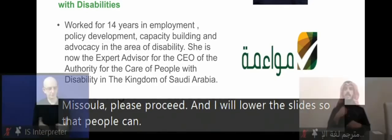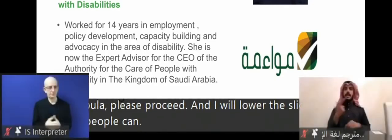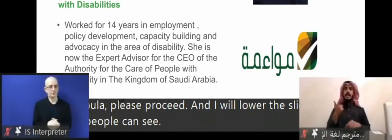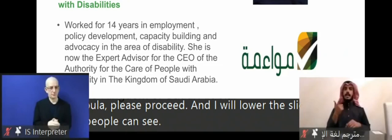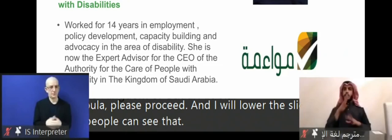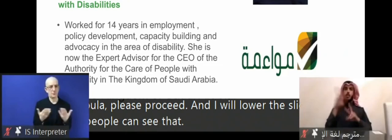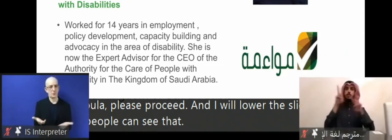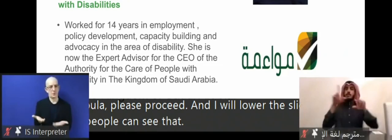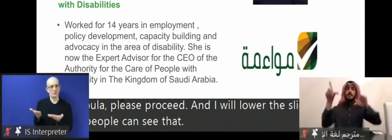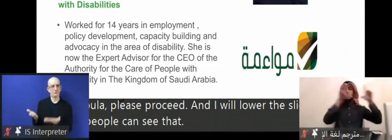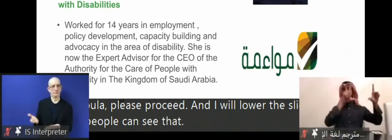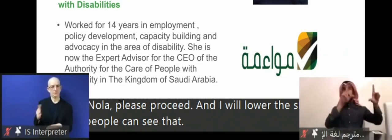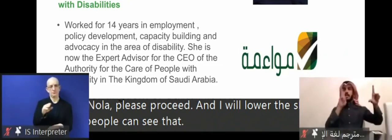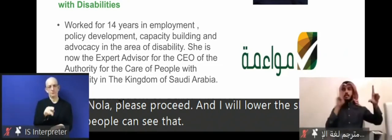see the